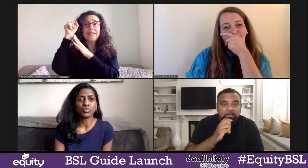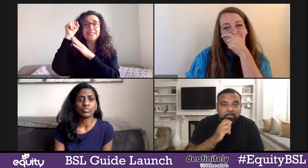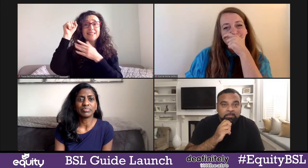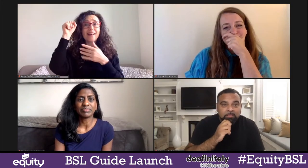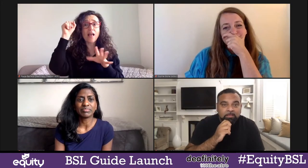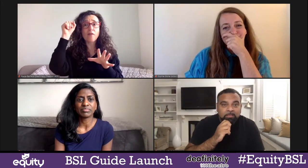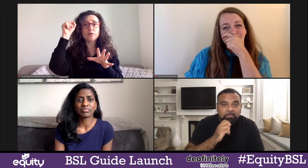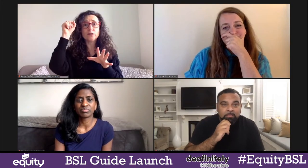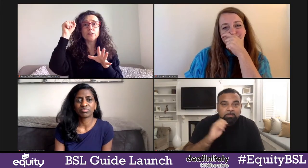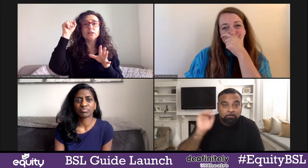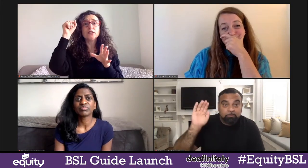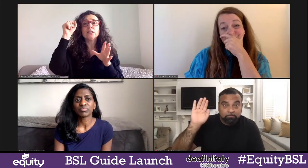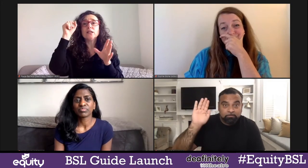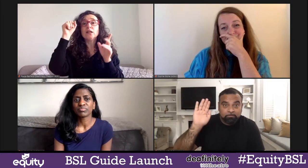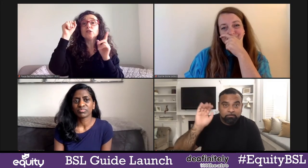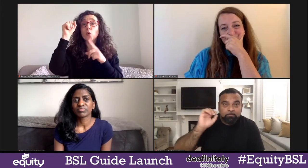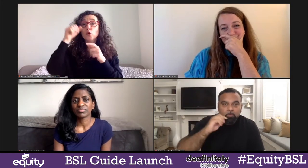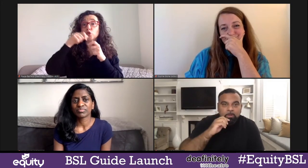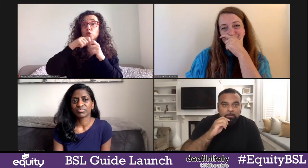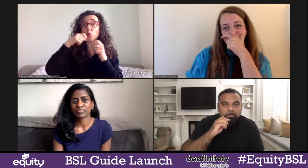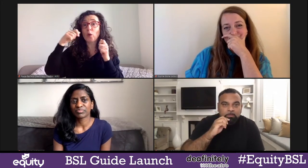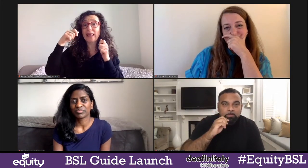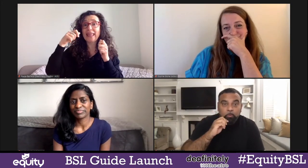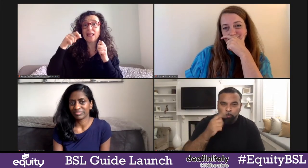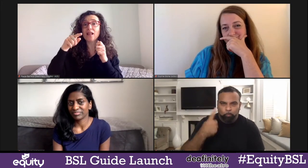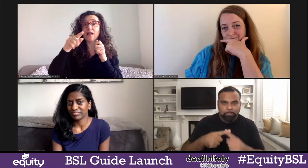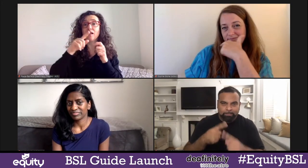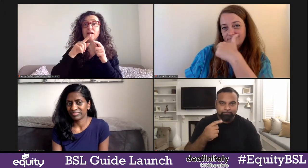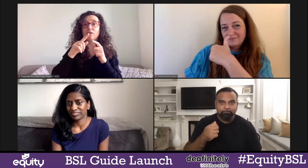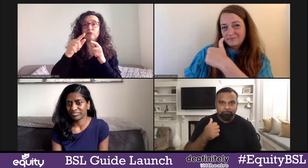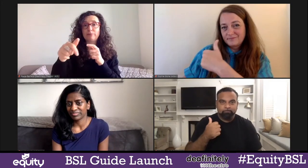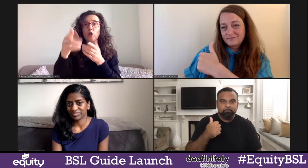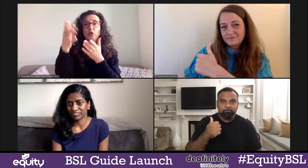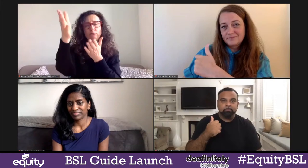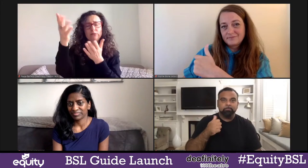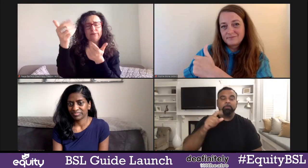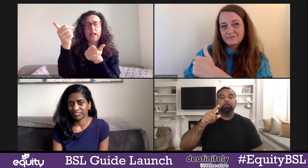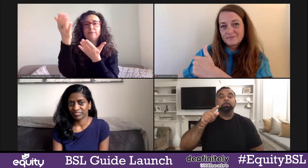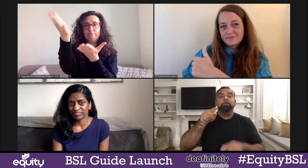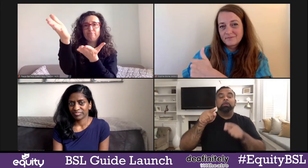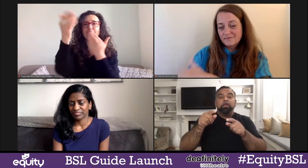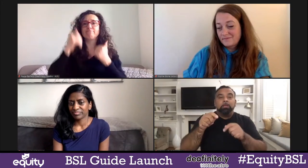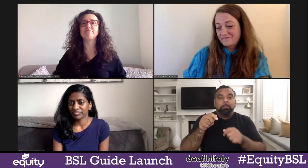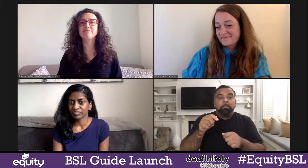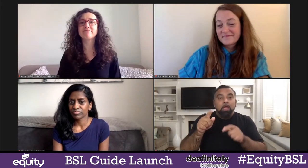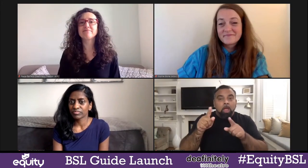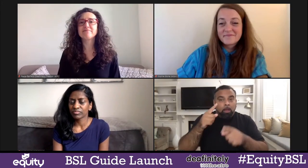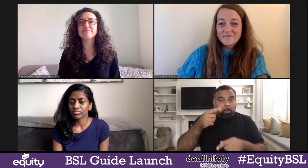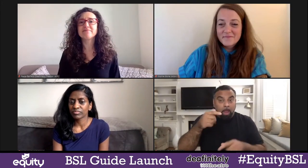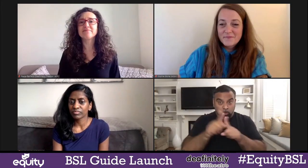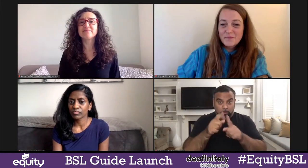Thank you for that, Sophie. Just to say, we've got a couple of minutes in this panel. Julian, I'd like to ask you to respond to this question